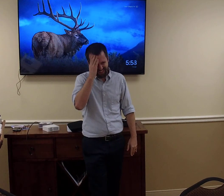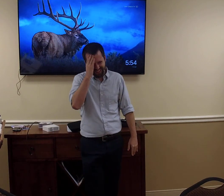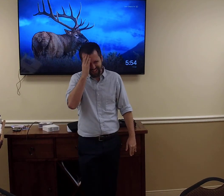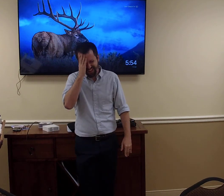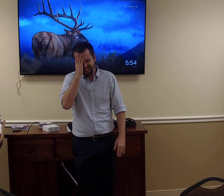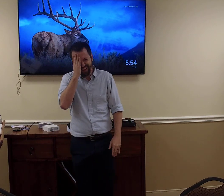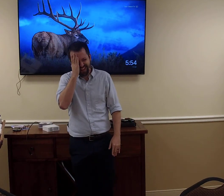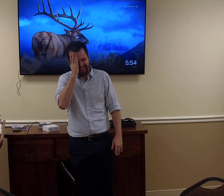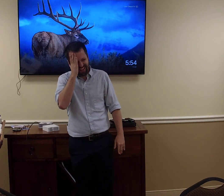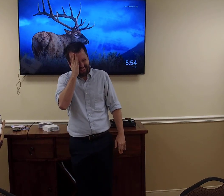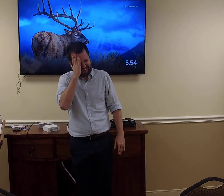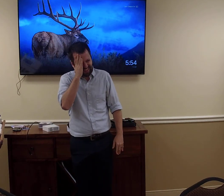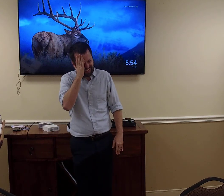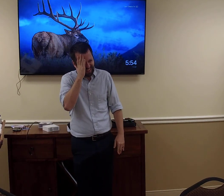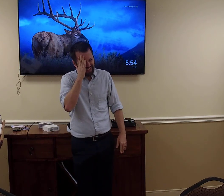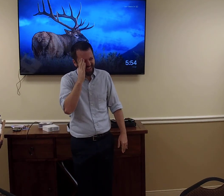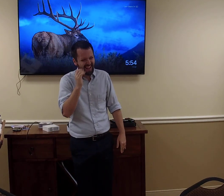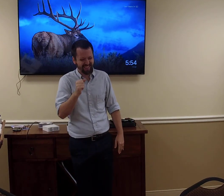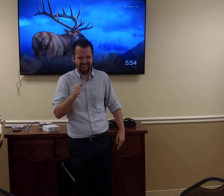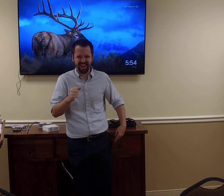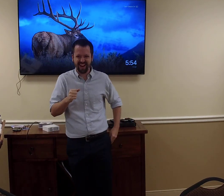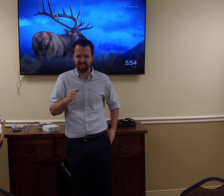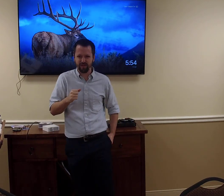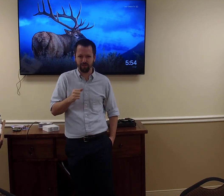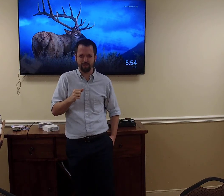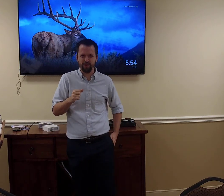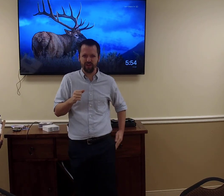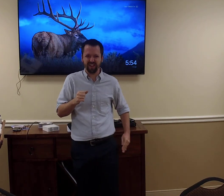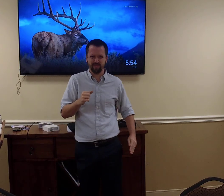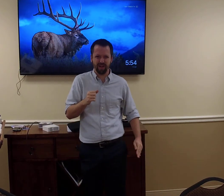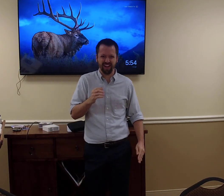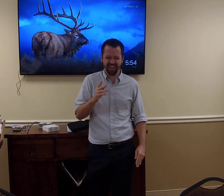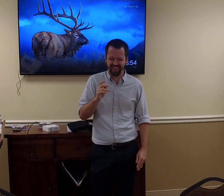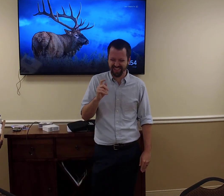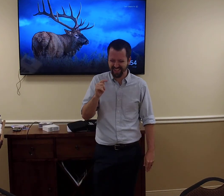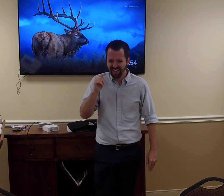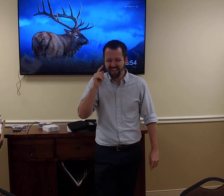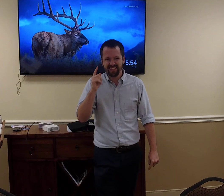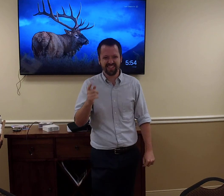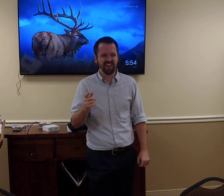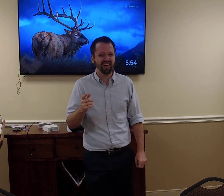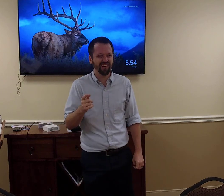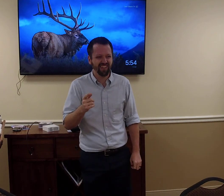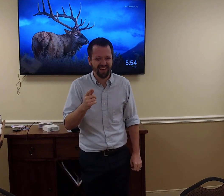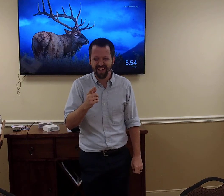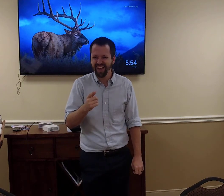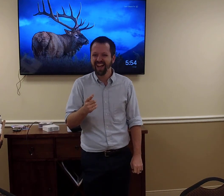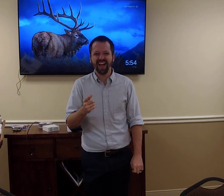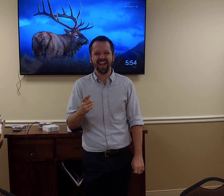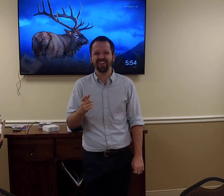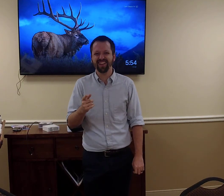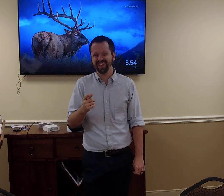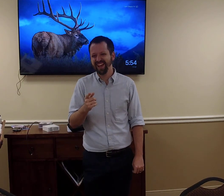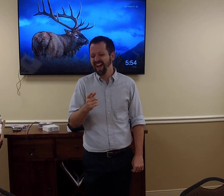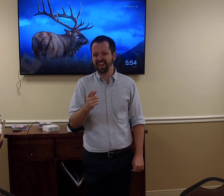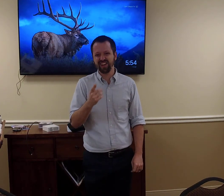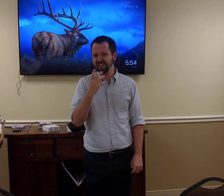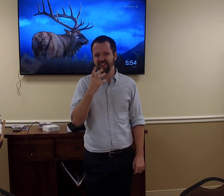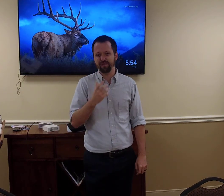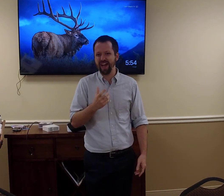So you have to remember a flip phone. Yes, he had an extra flip phone in his pocket. So I couldn't even get mad. He